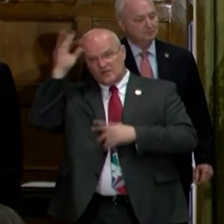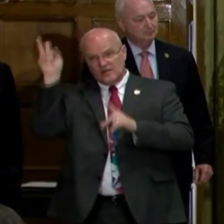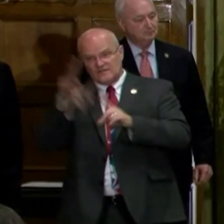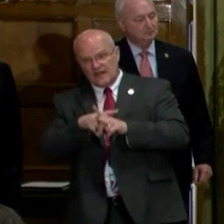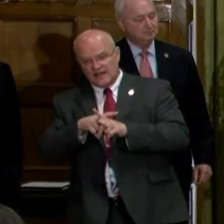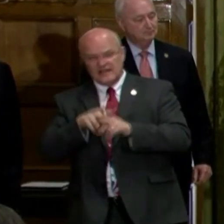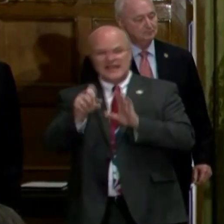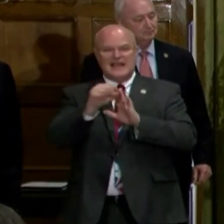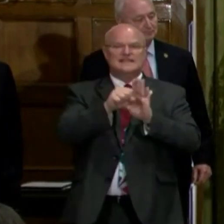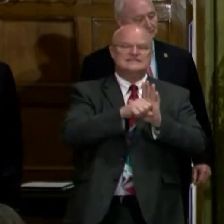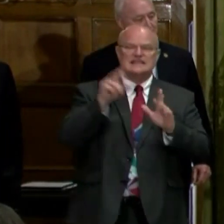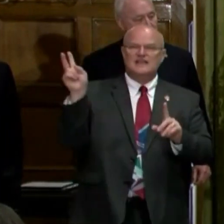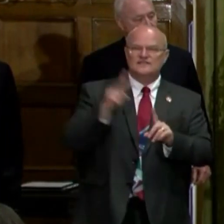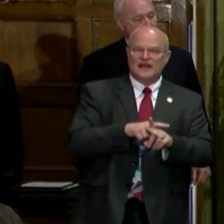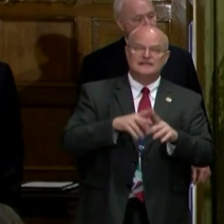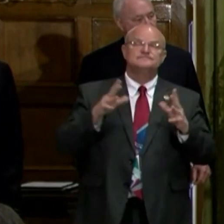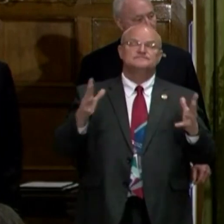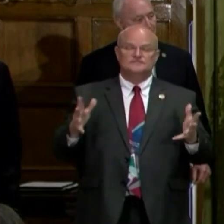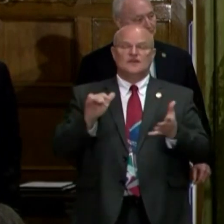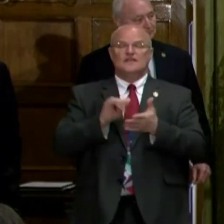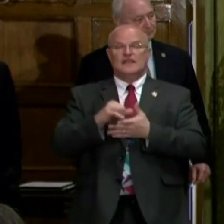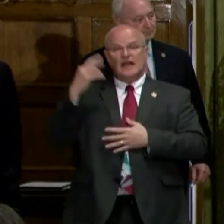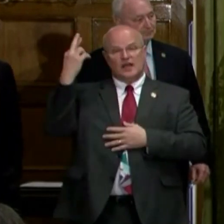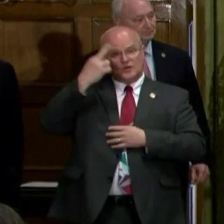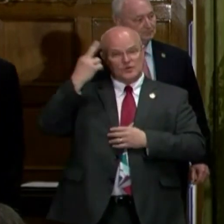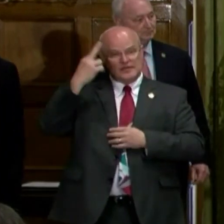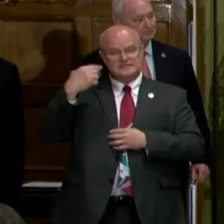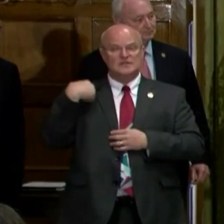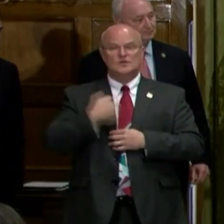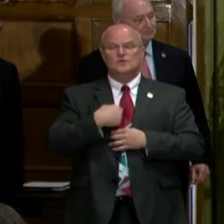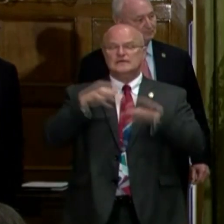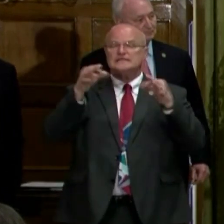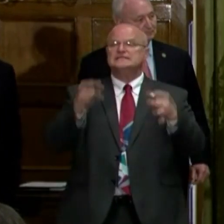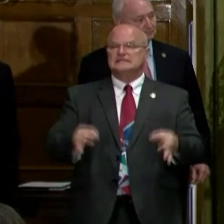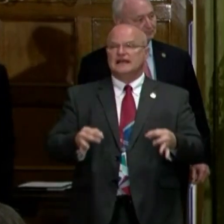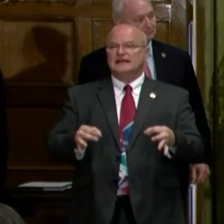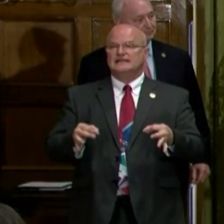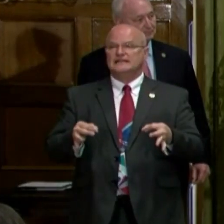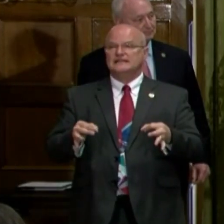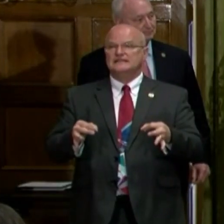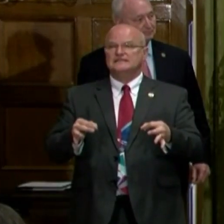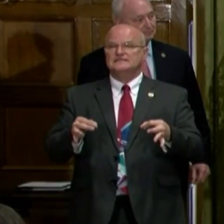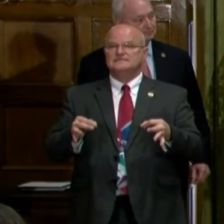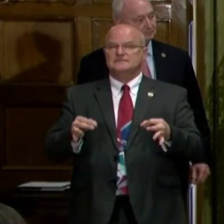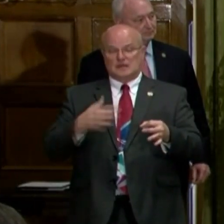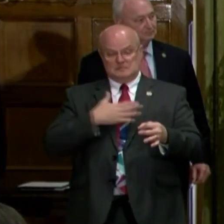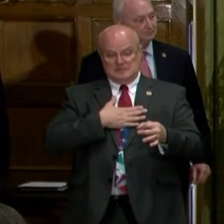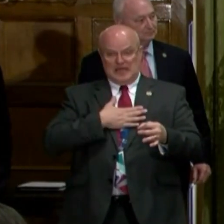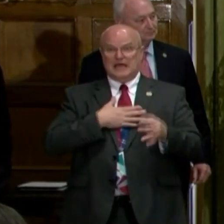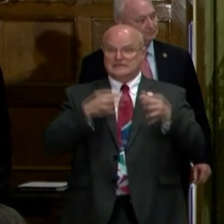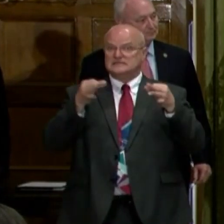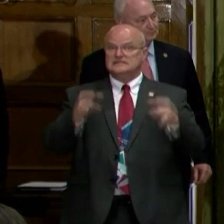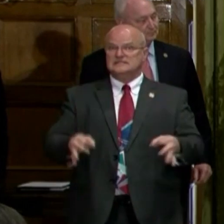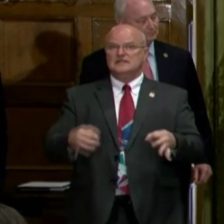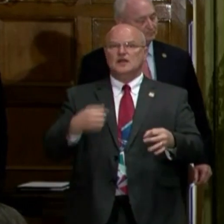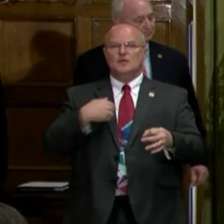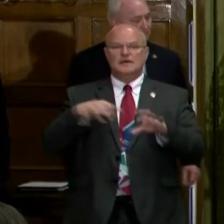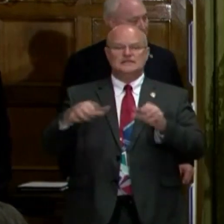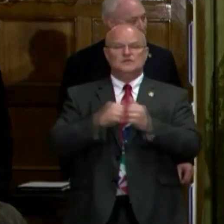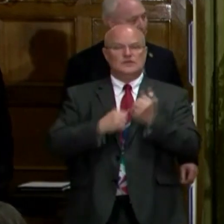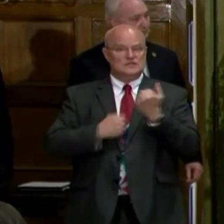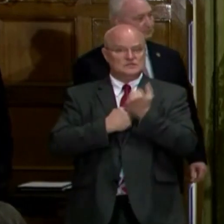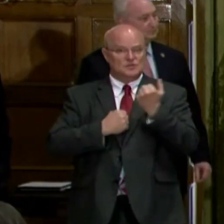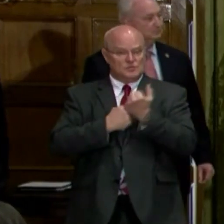state filing. And so for that reason, we opted to and it's my decision, but I did it with